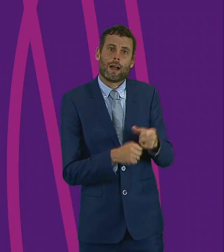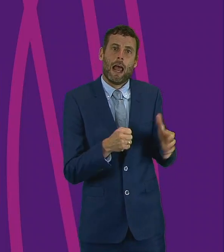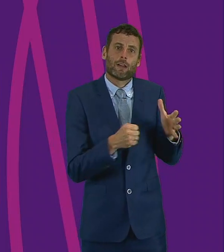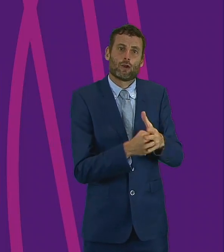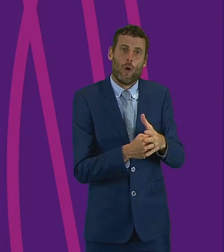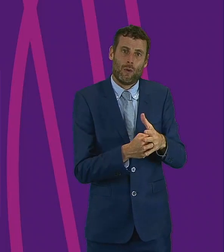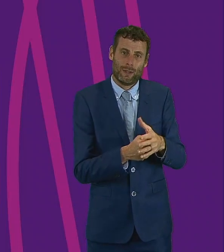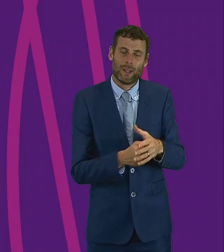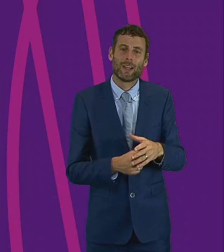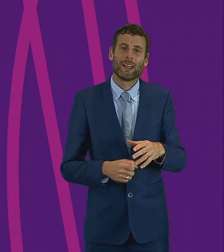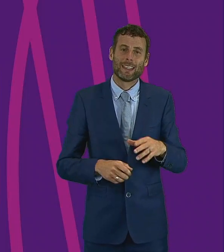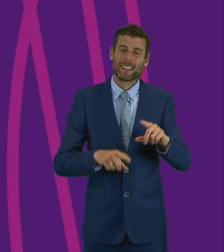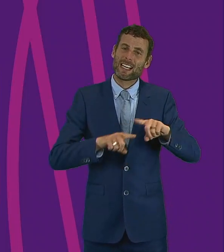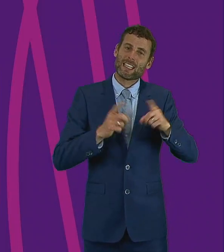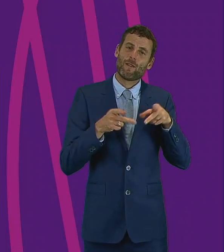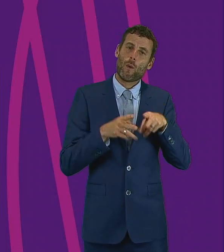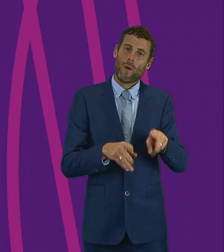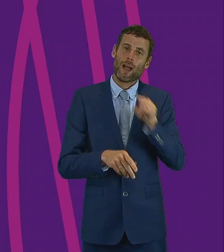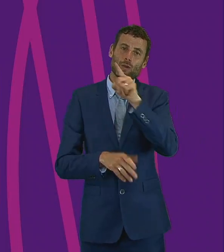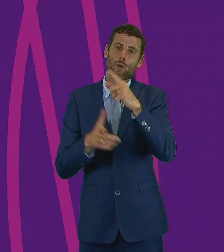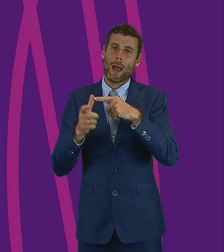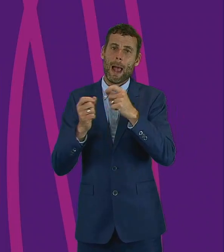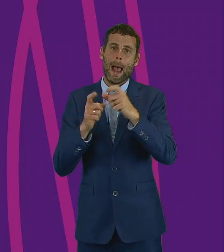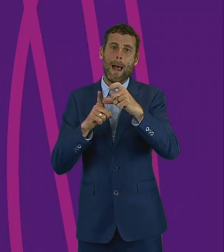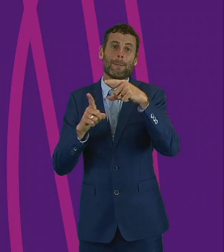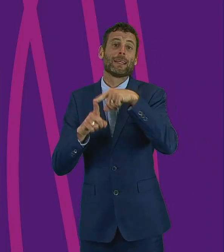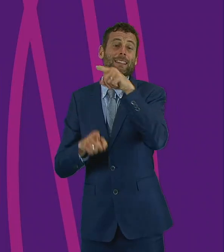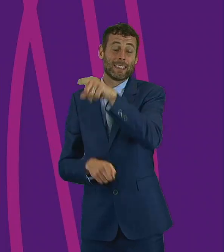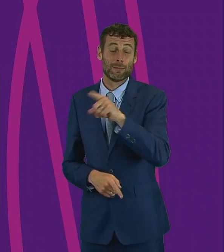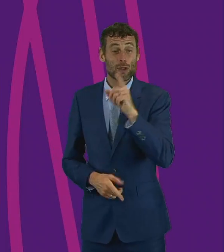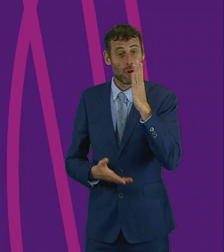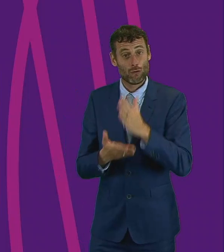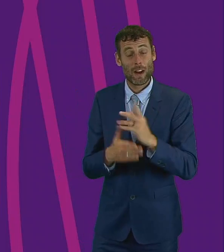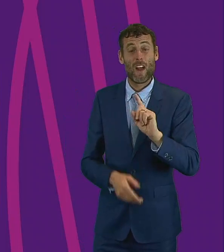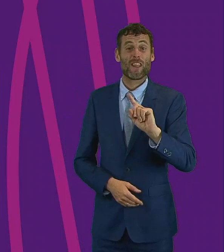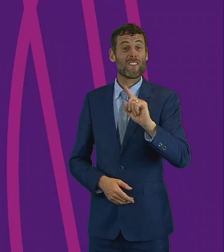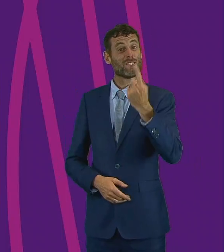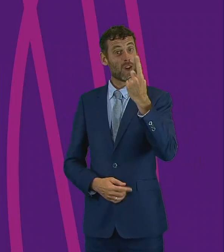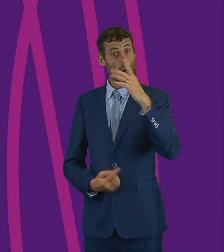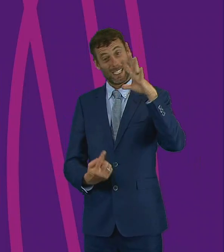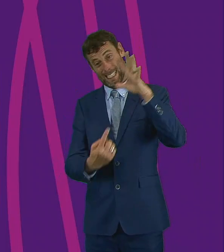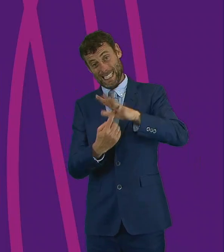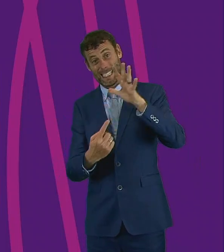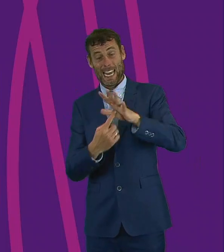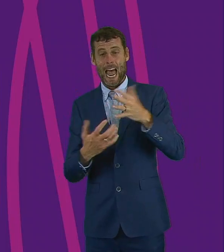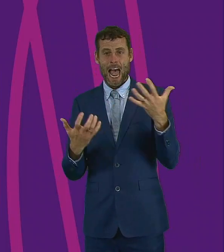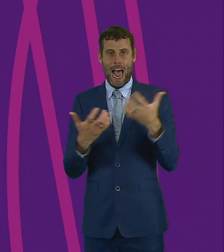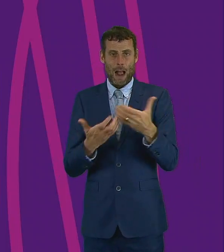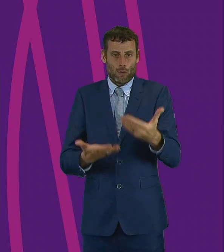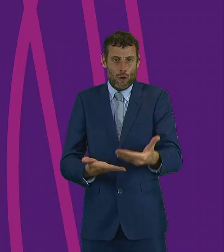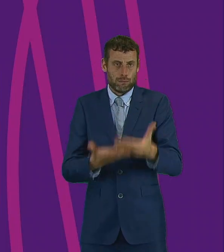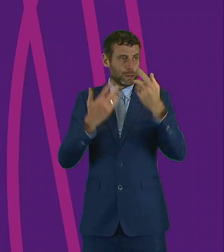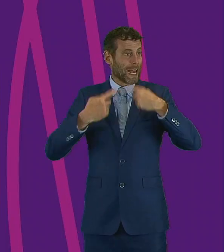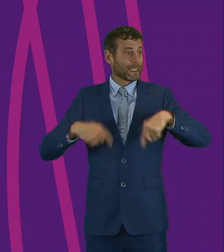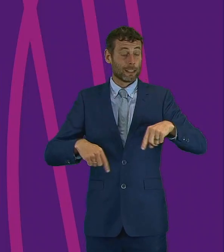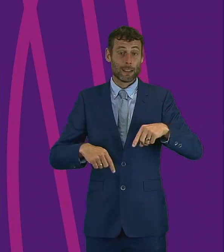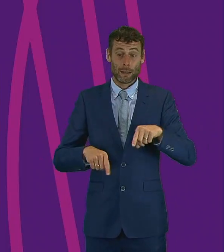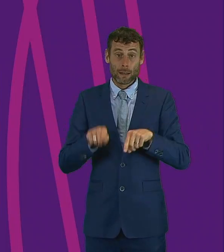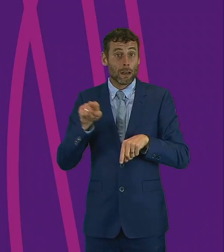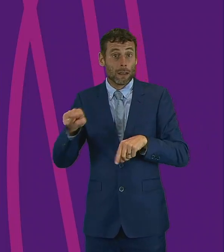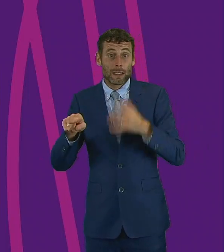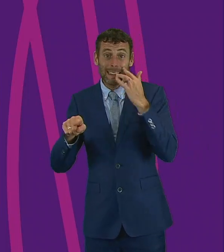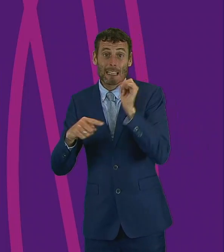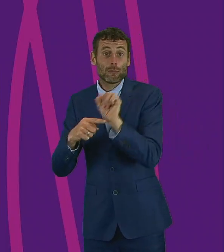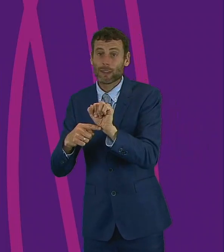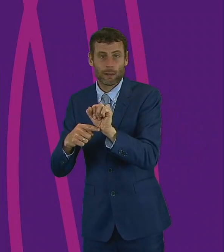not identical. But the first line of defence is all of us, and Scotland is not, it's not just that we're not unique here, we're in